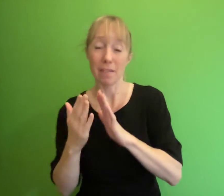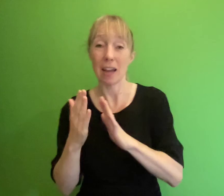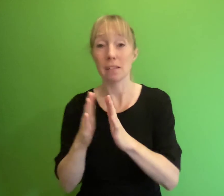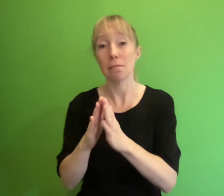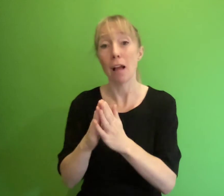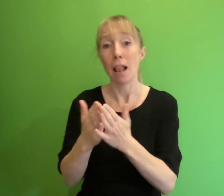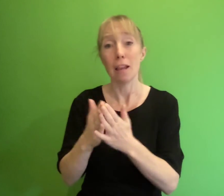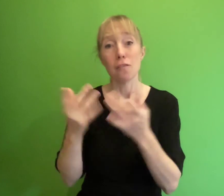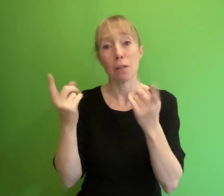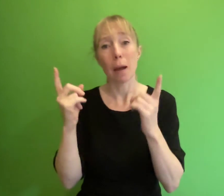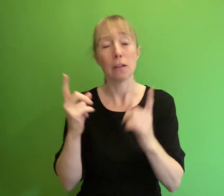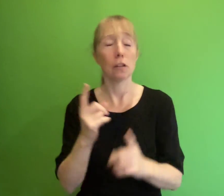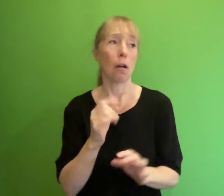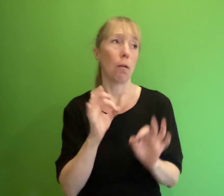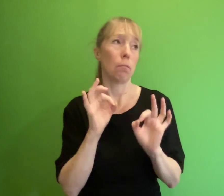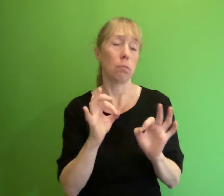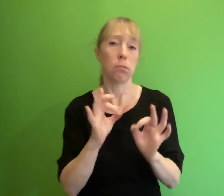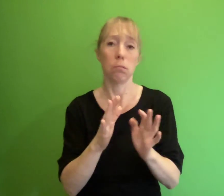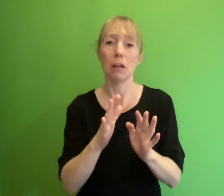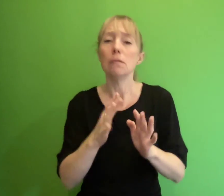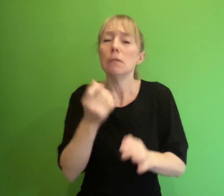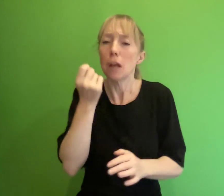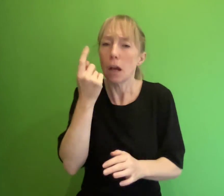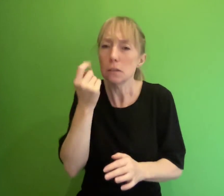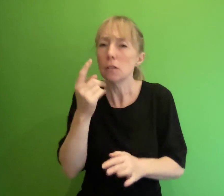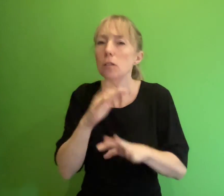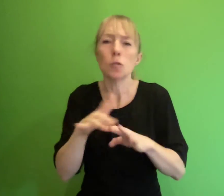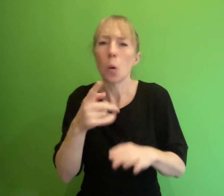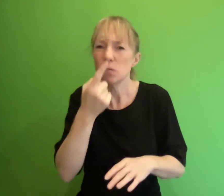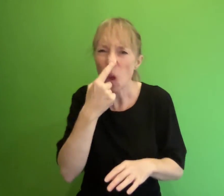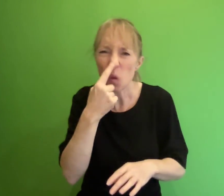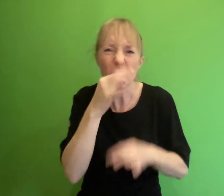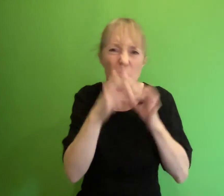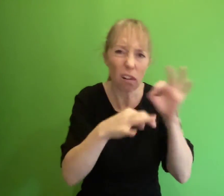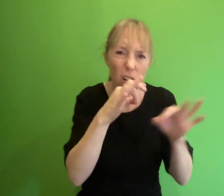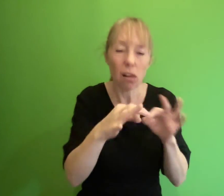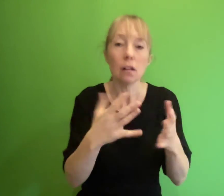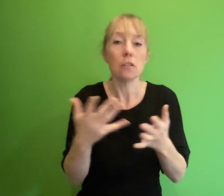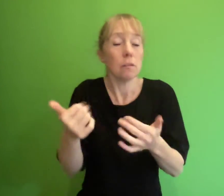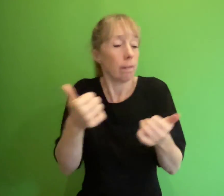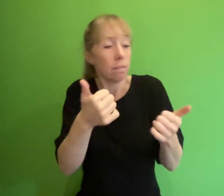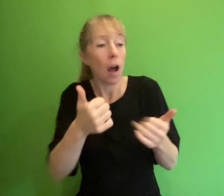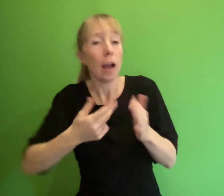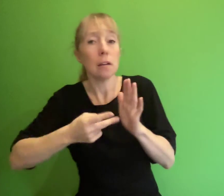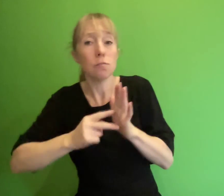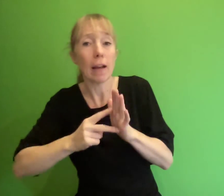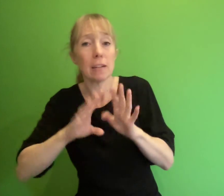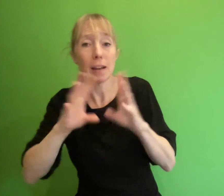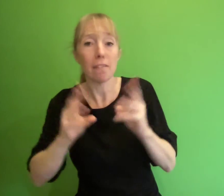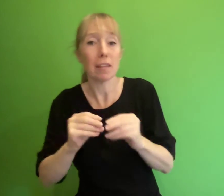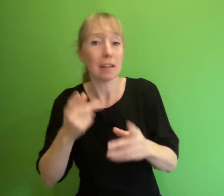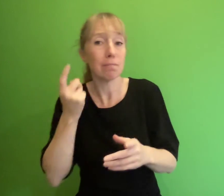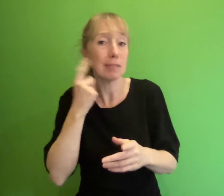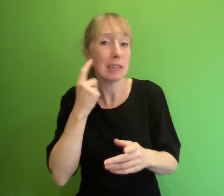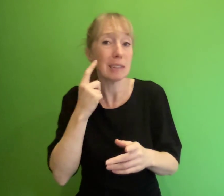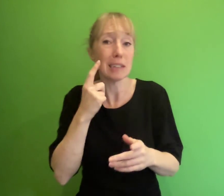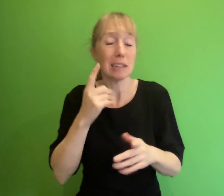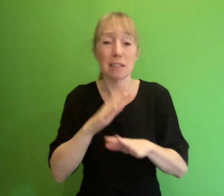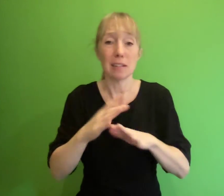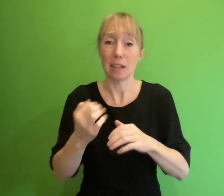was understanding without being intrusive. She arranged everything easily without making me feel like it was an issue. It's